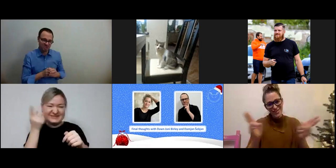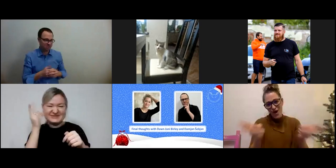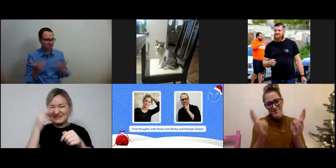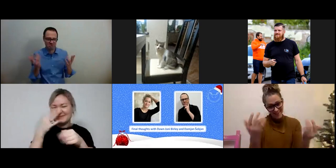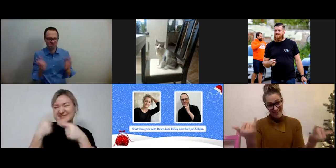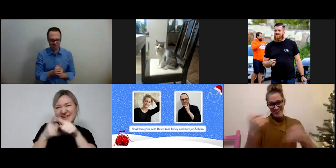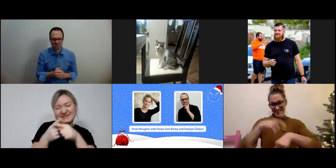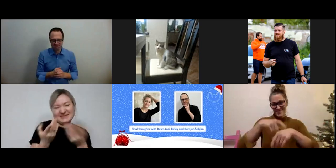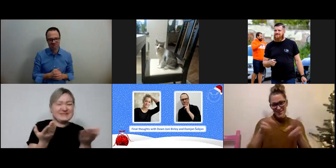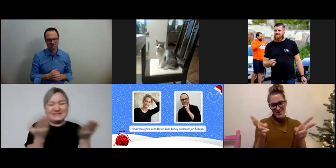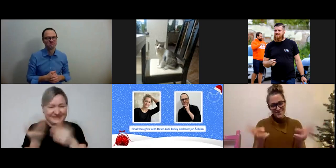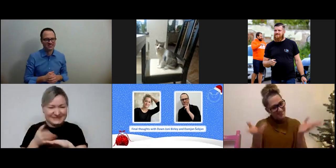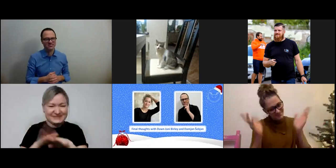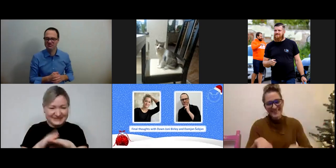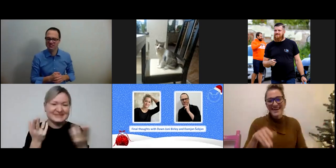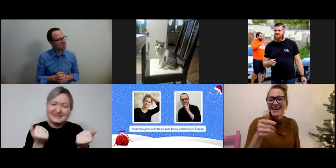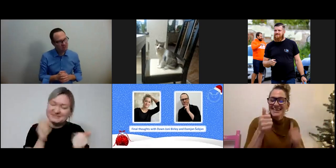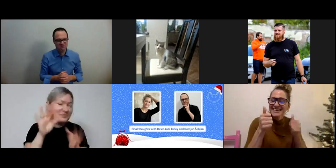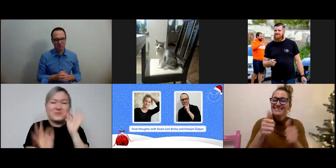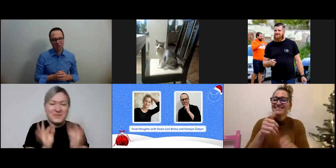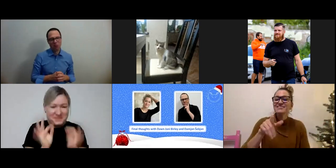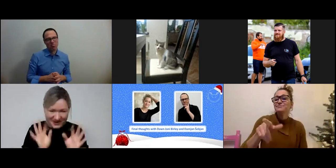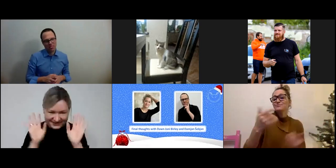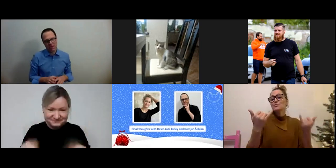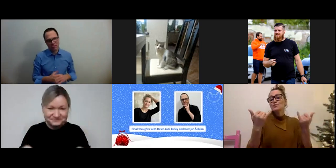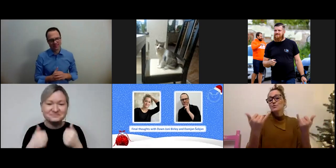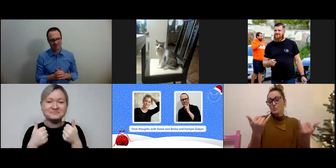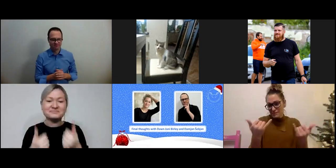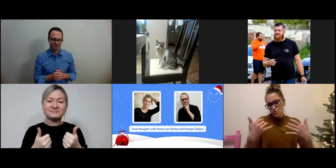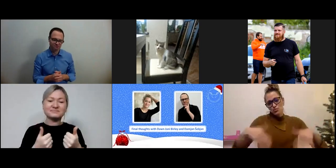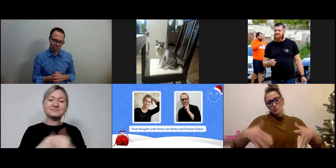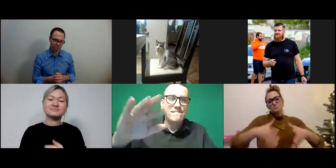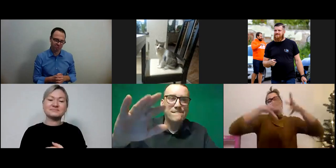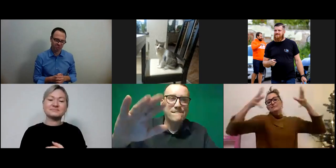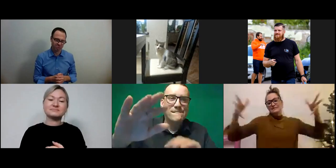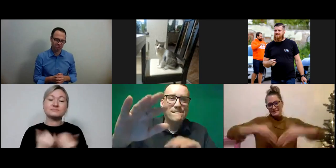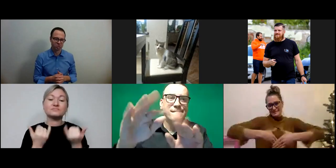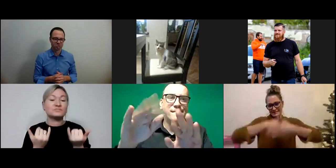Yeah, technical issues. It's normal these days. They happen. So,